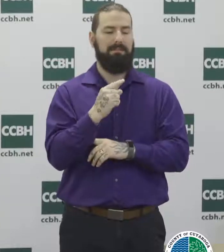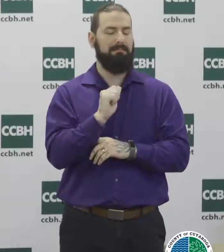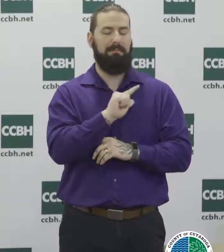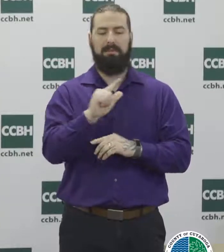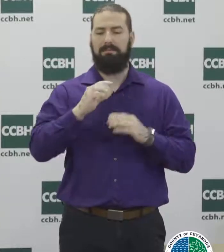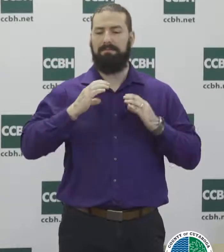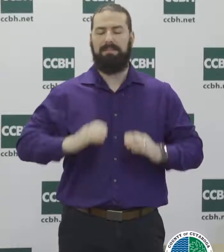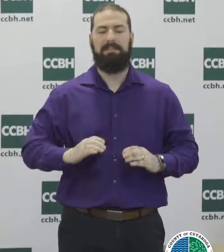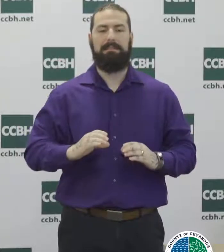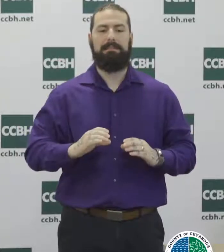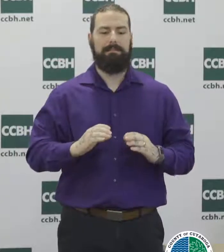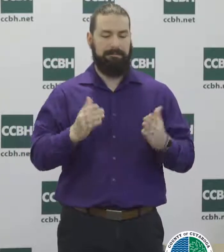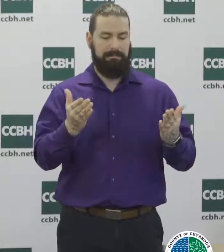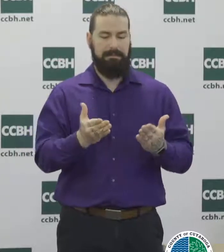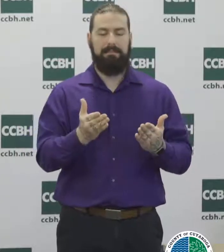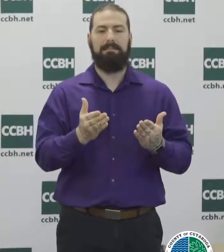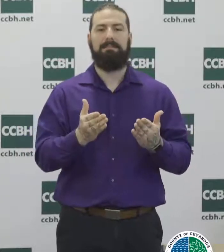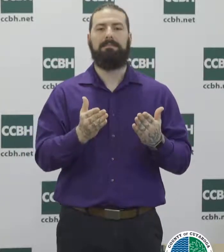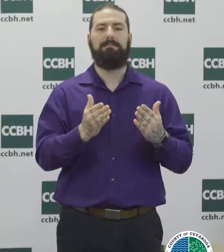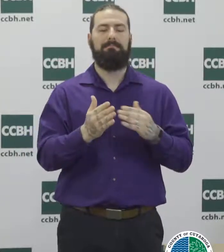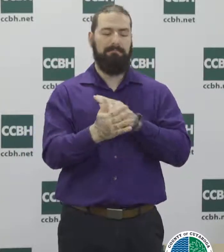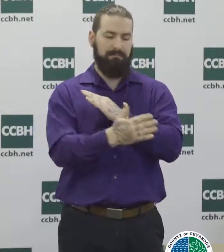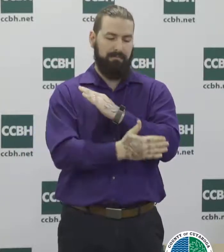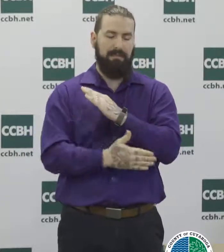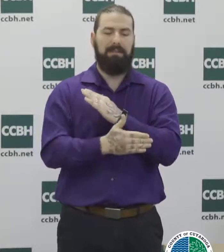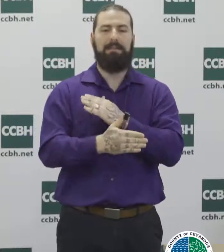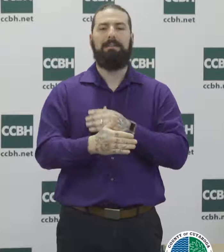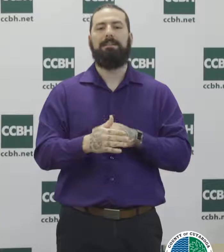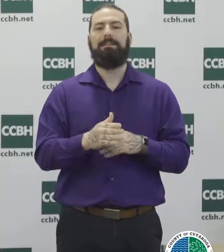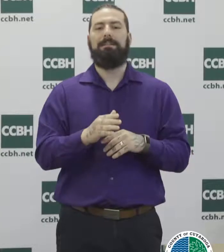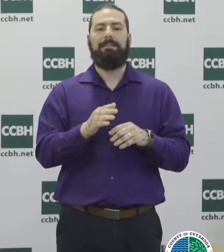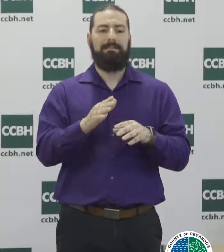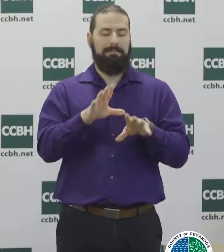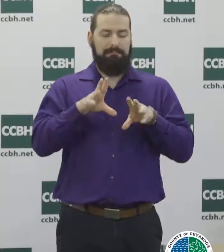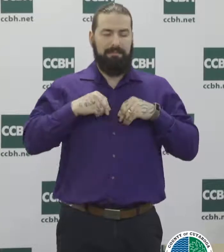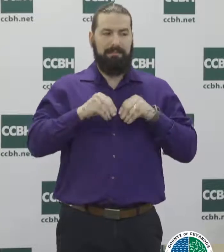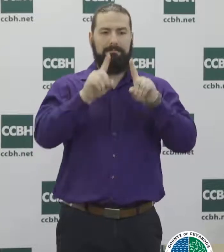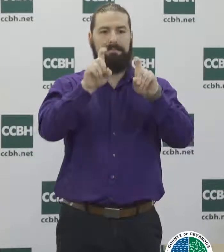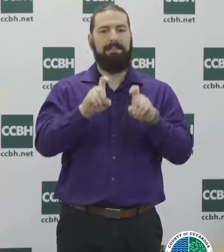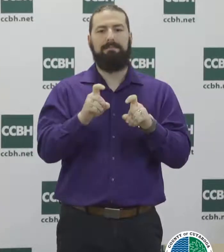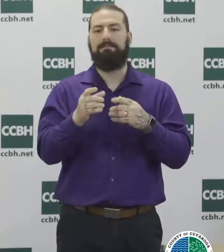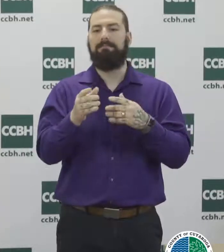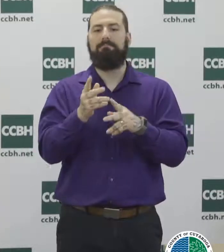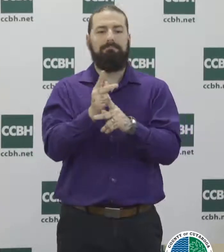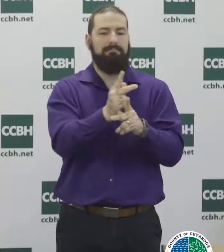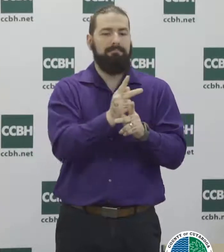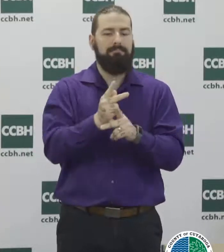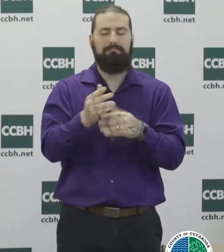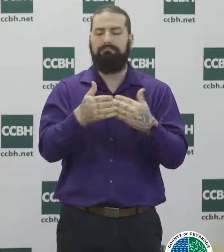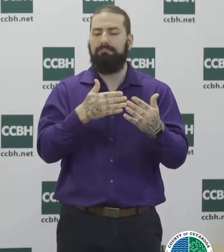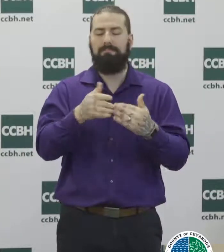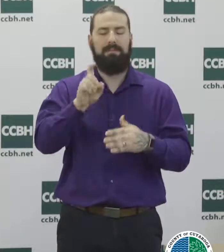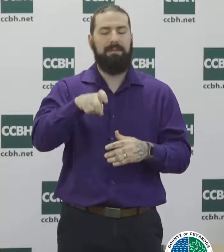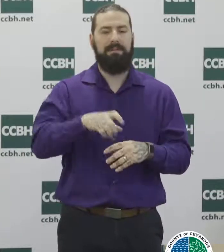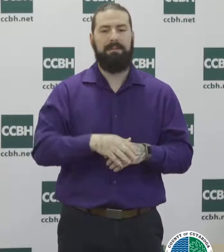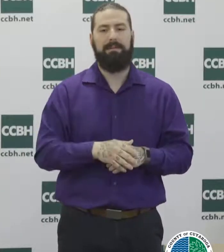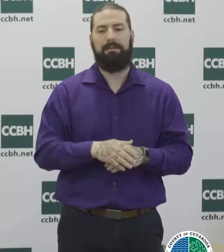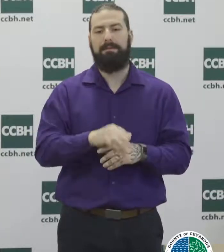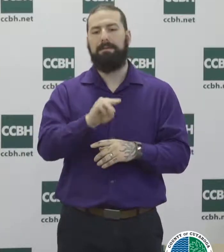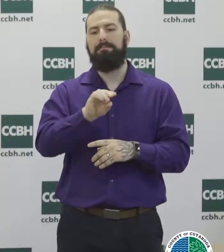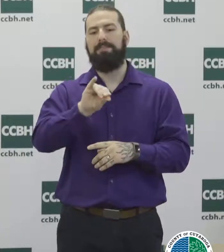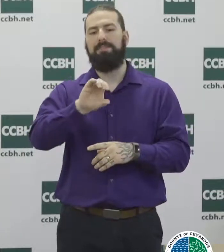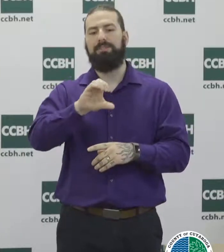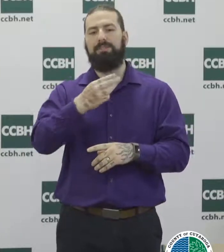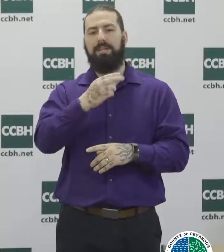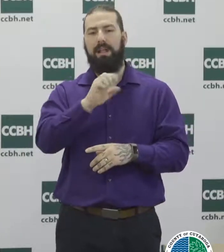community receives the care and the testing that they need at the time that they need it. And Nichelle Shaw has been leading this